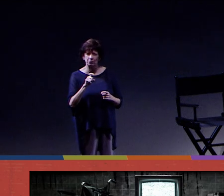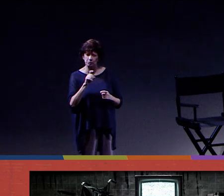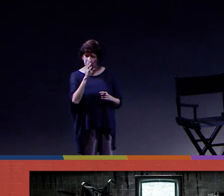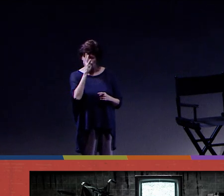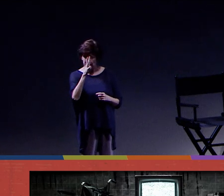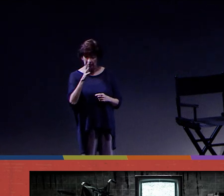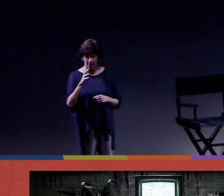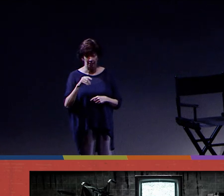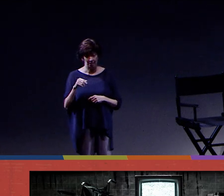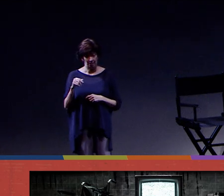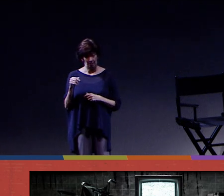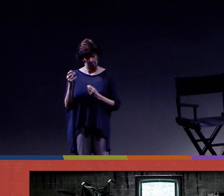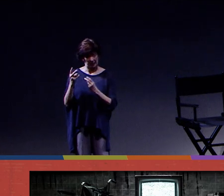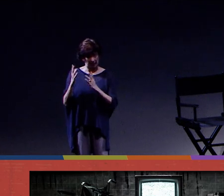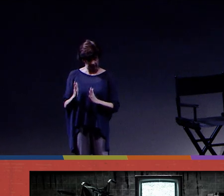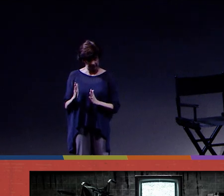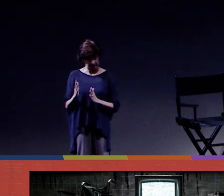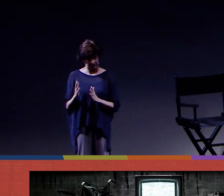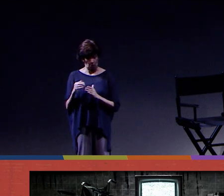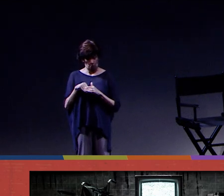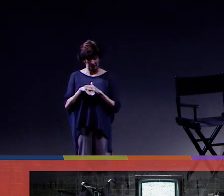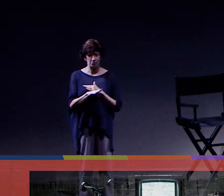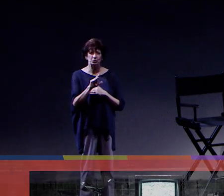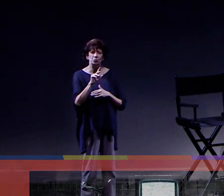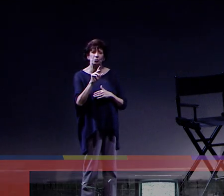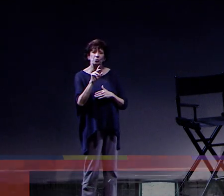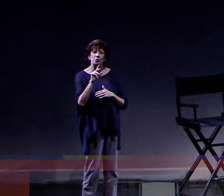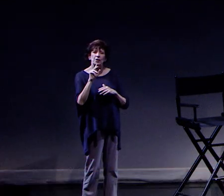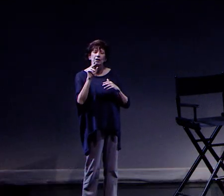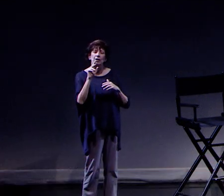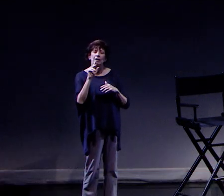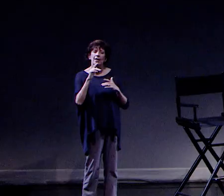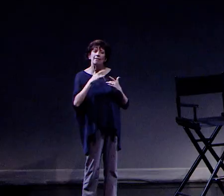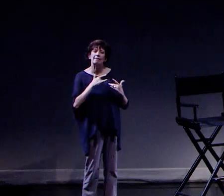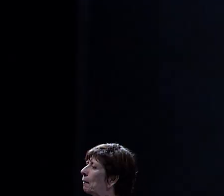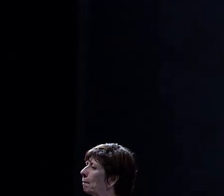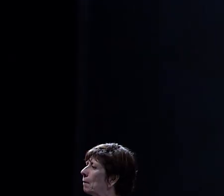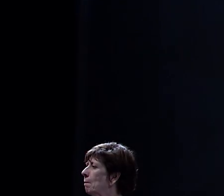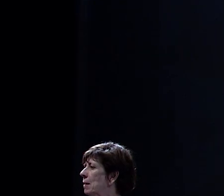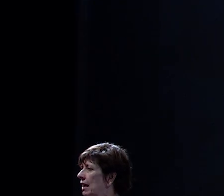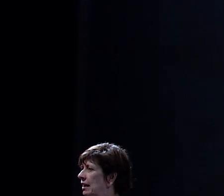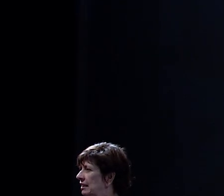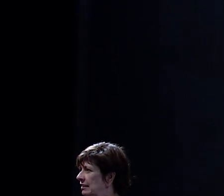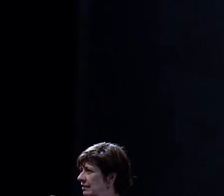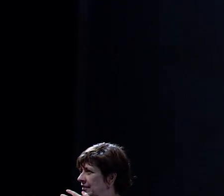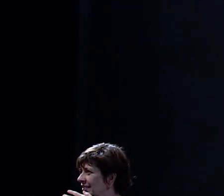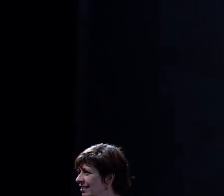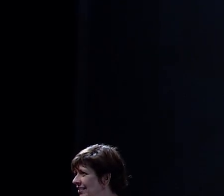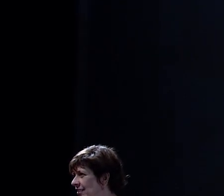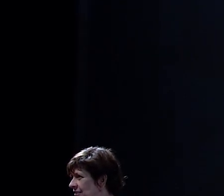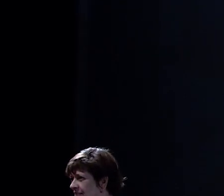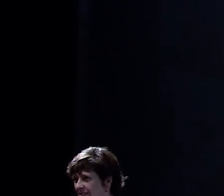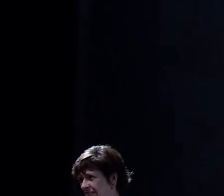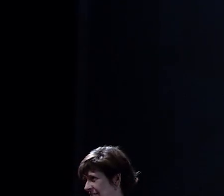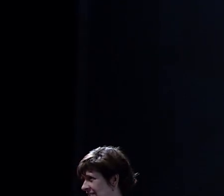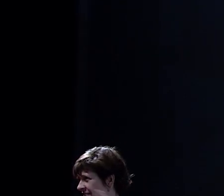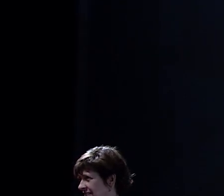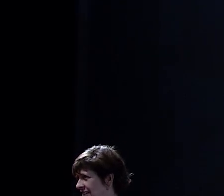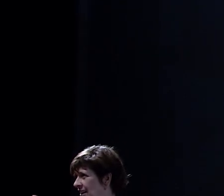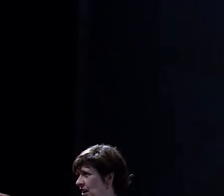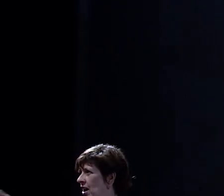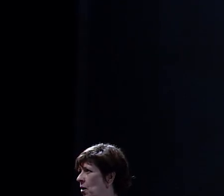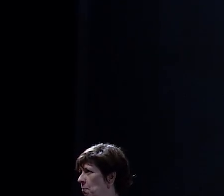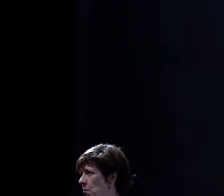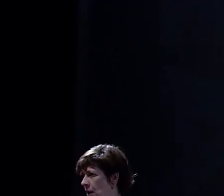take the guests in our themed mazes where they're having a personal, immersive, interactive experience, and they don't